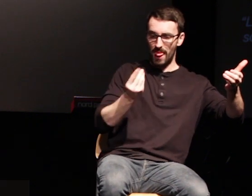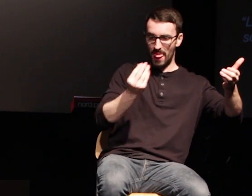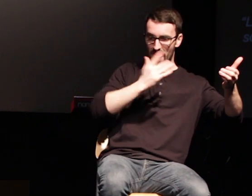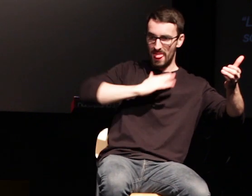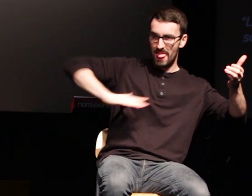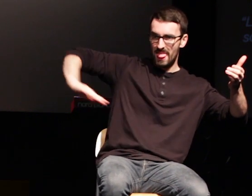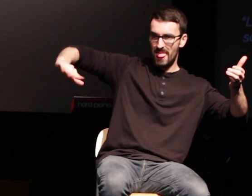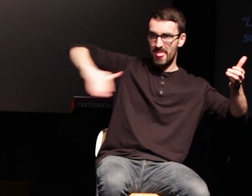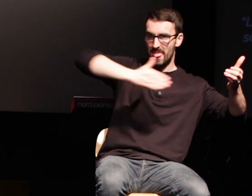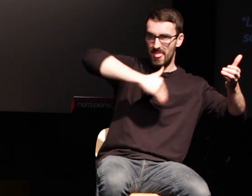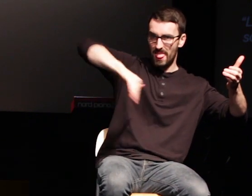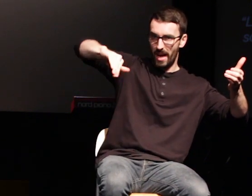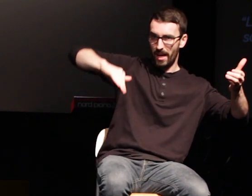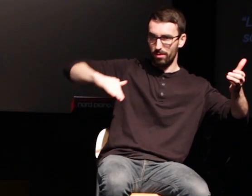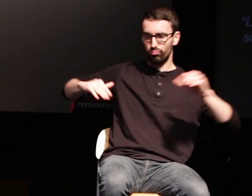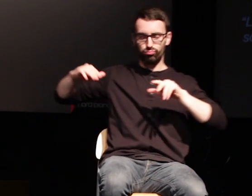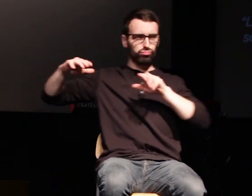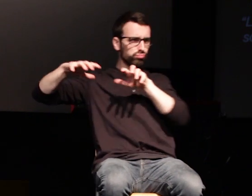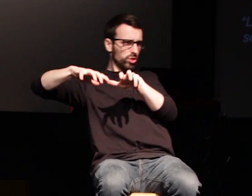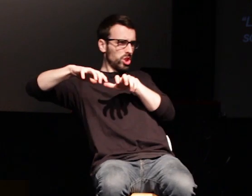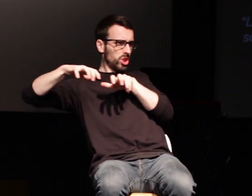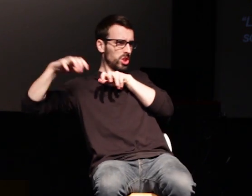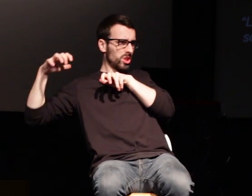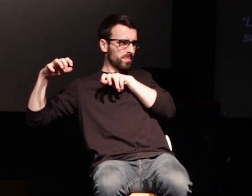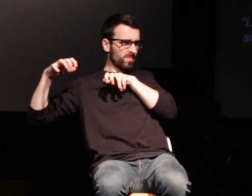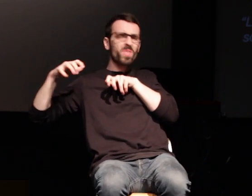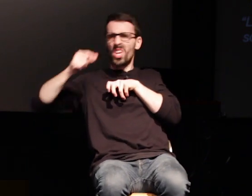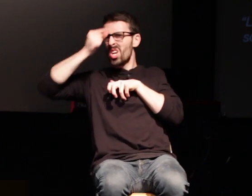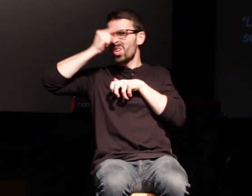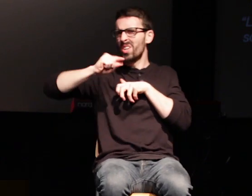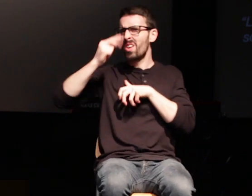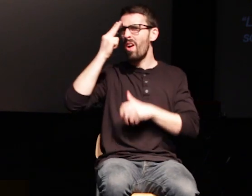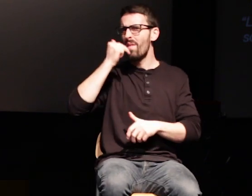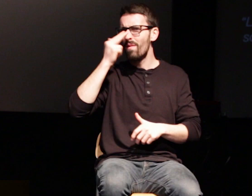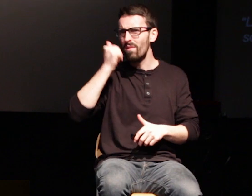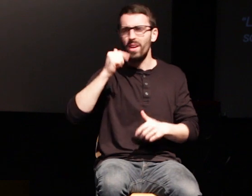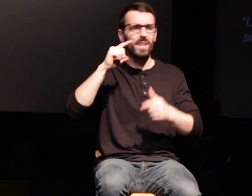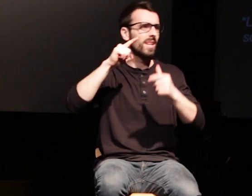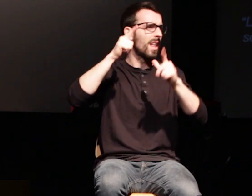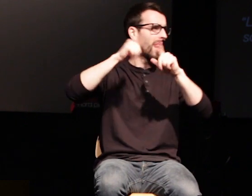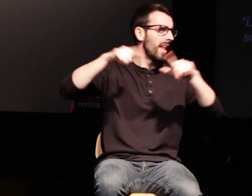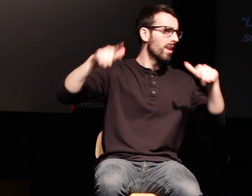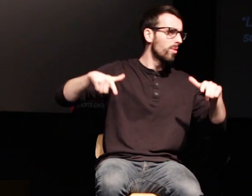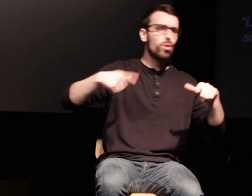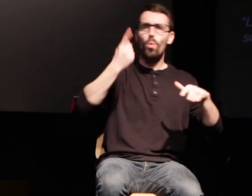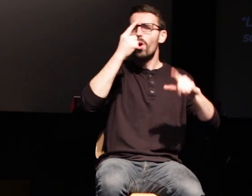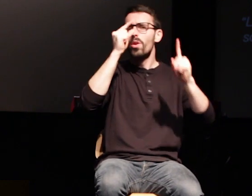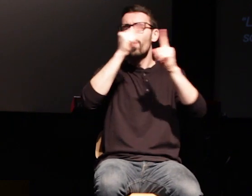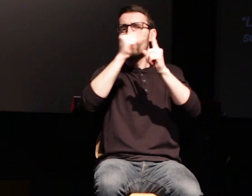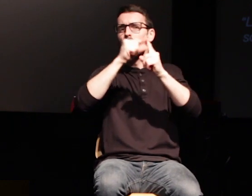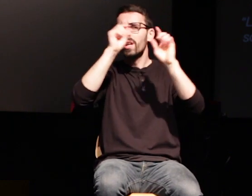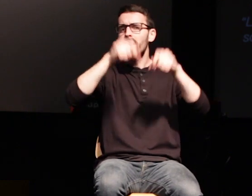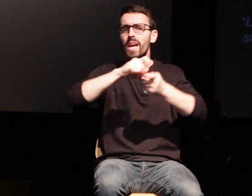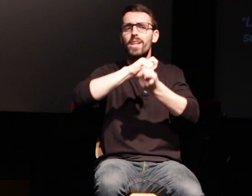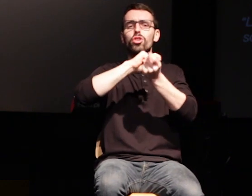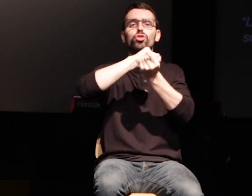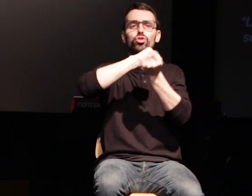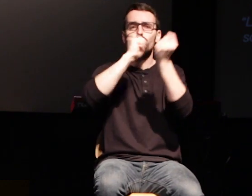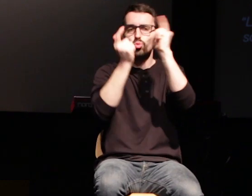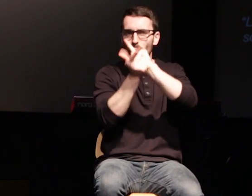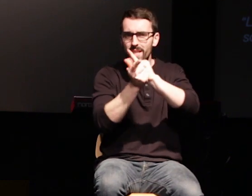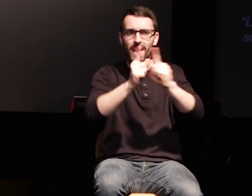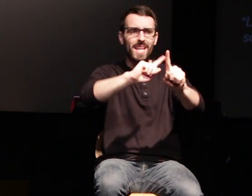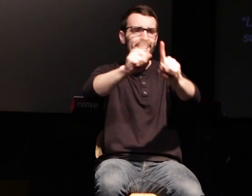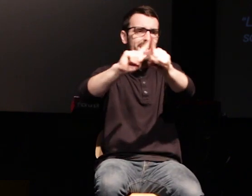funny language sometimes, and oftentimes one word in Greek translates into a number of different words, and you use the